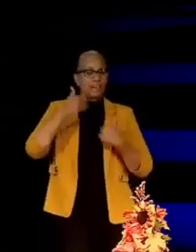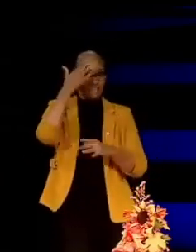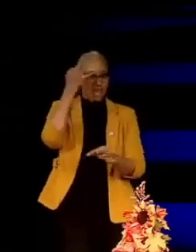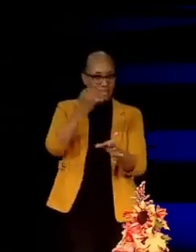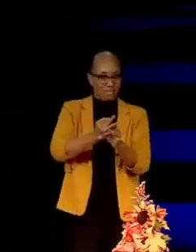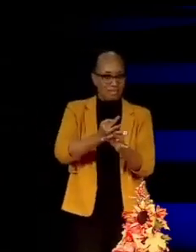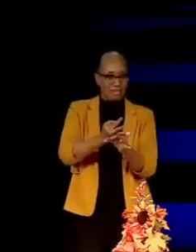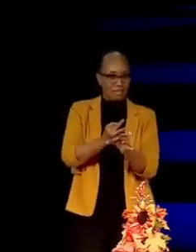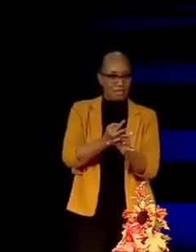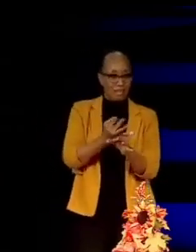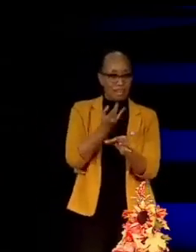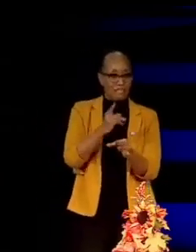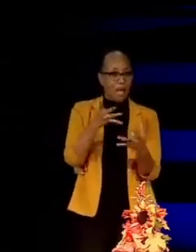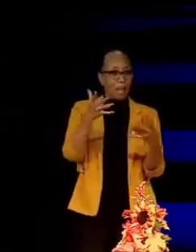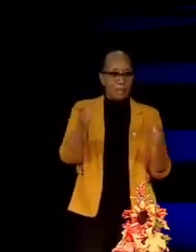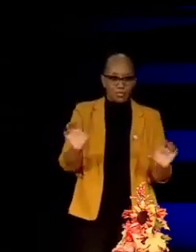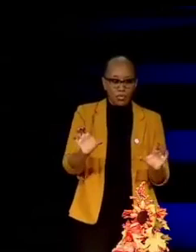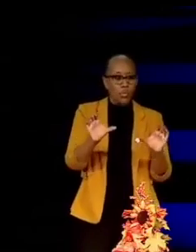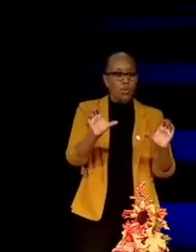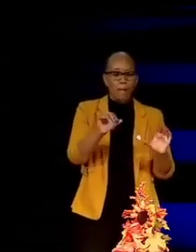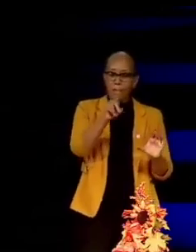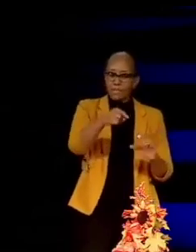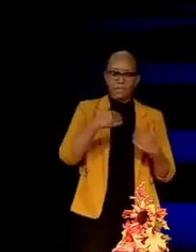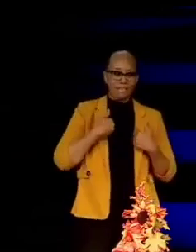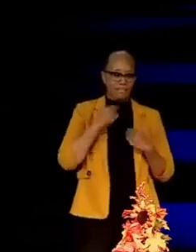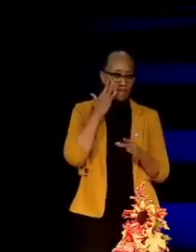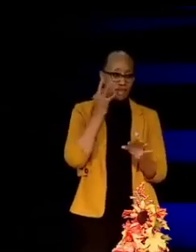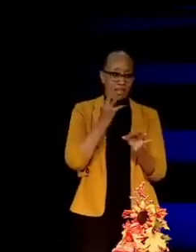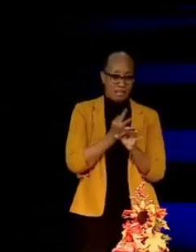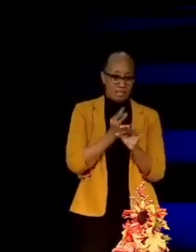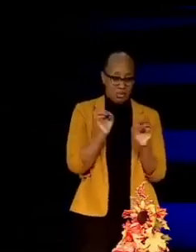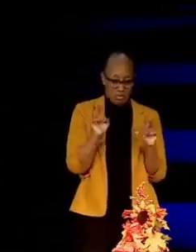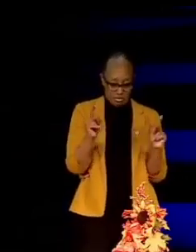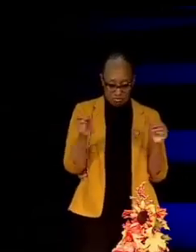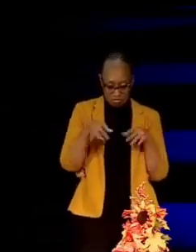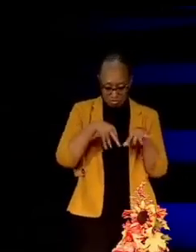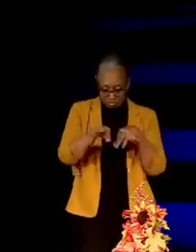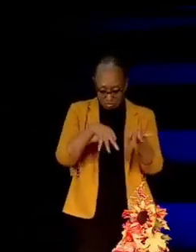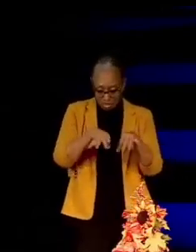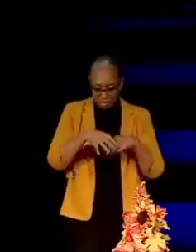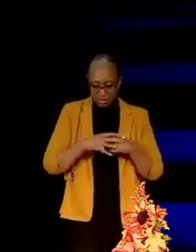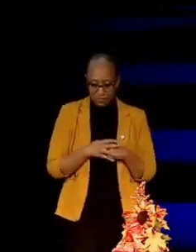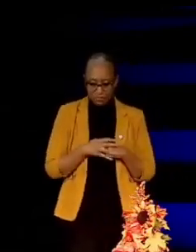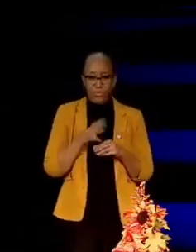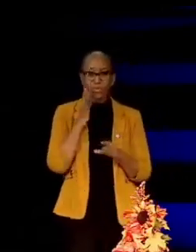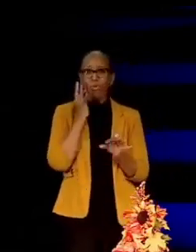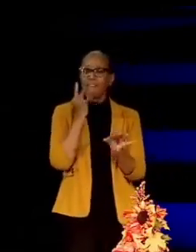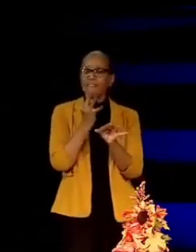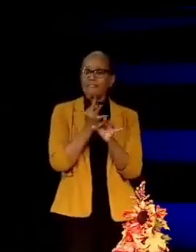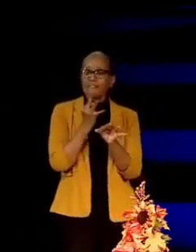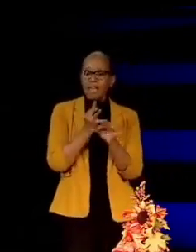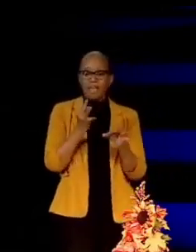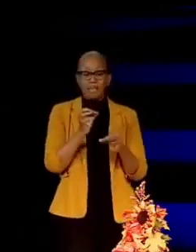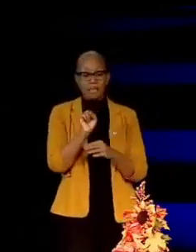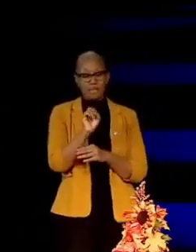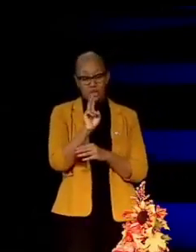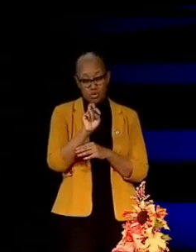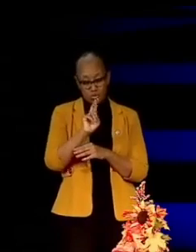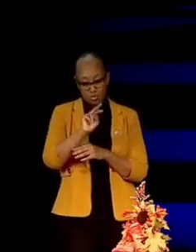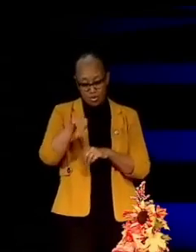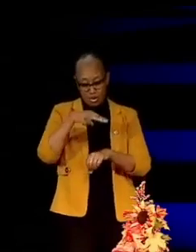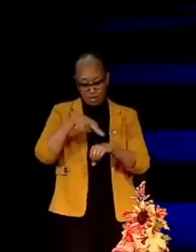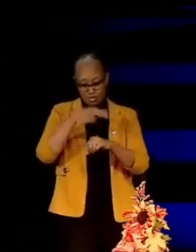don't. Come on. Do it in faith. So let me hurry home with this. So faith, supernatural